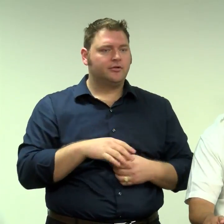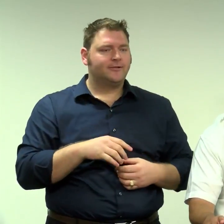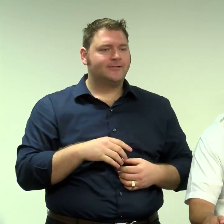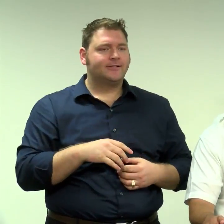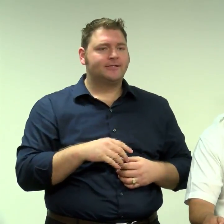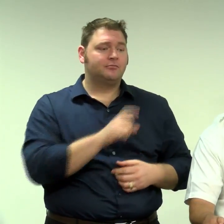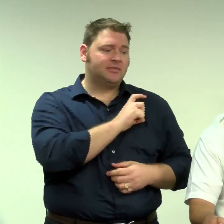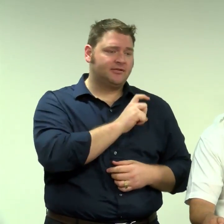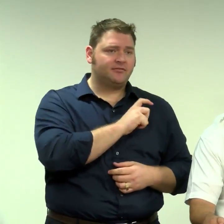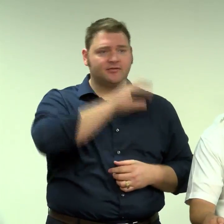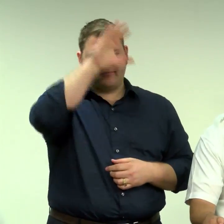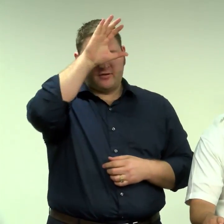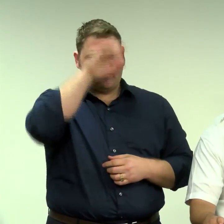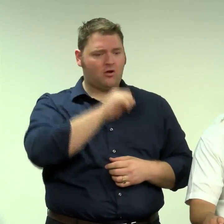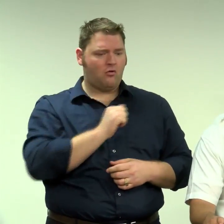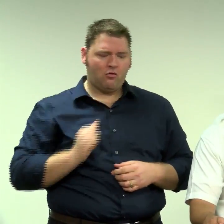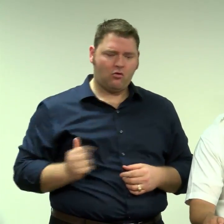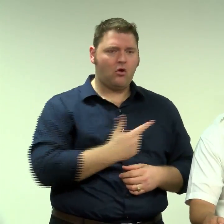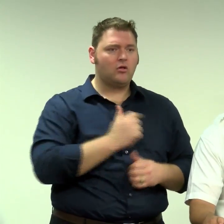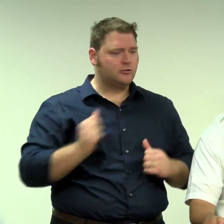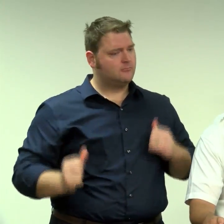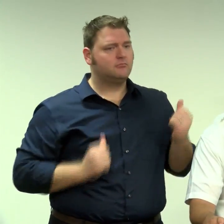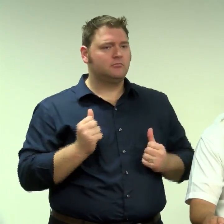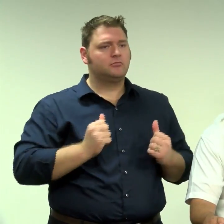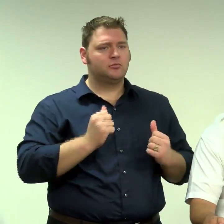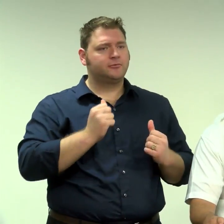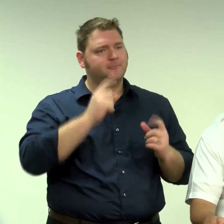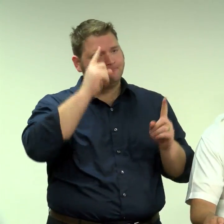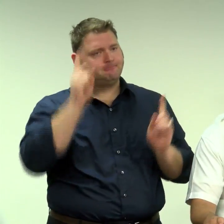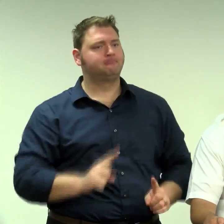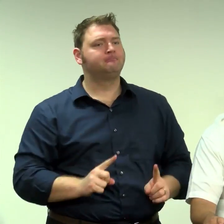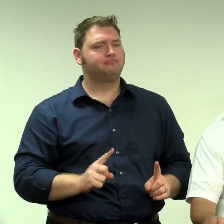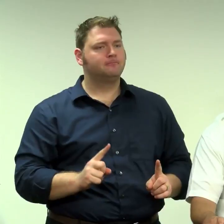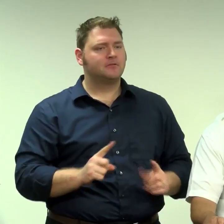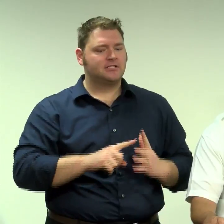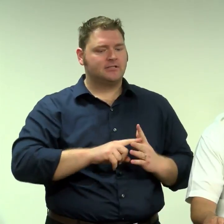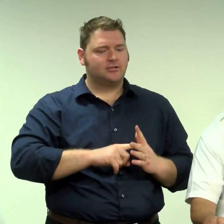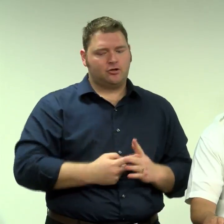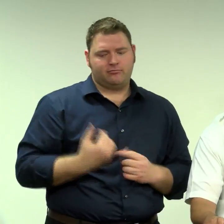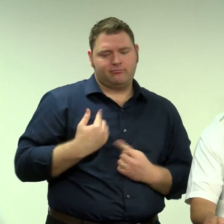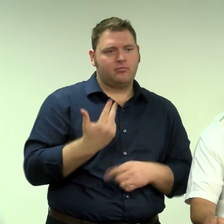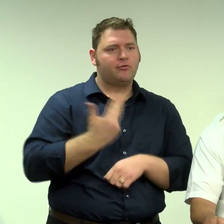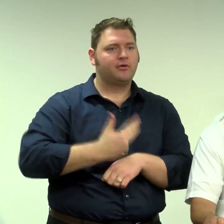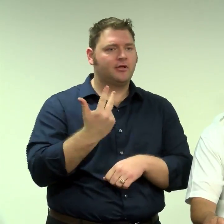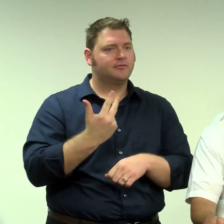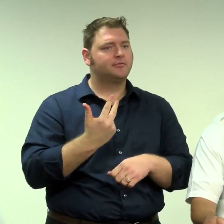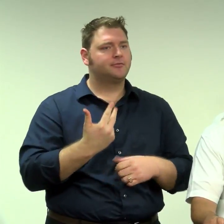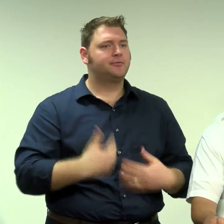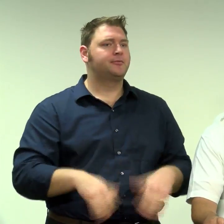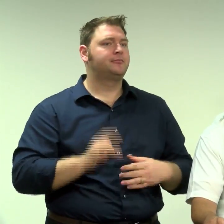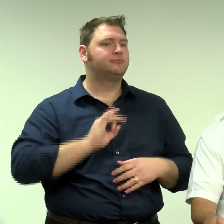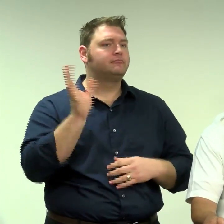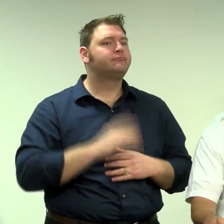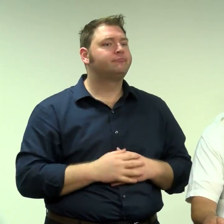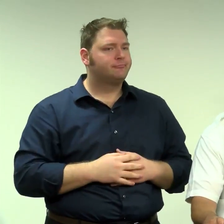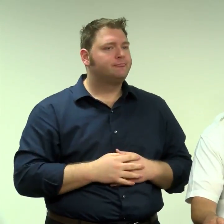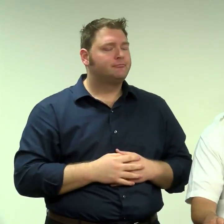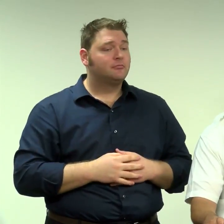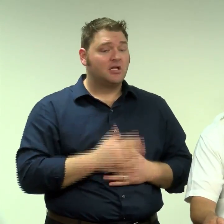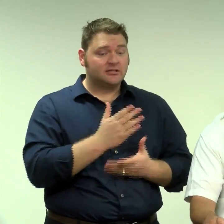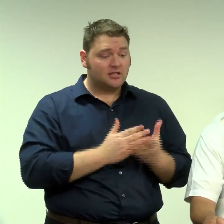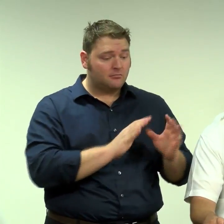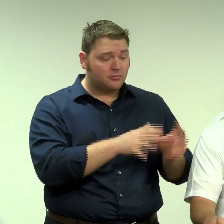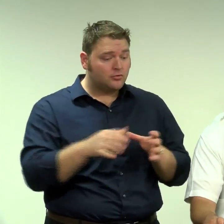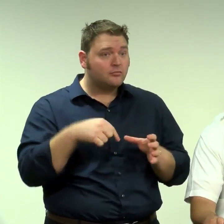tirelessly since this event began 3 days ago. We have some crews that are going on their 3rd day in a